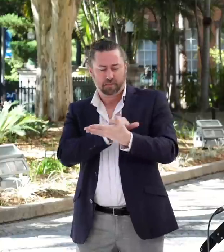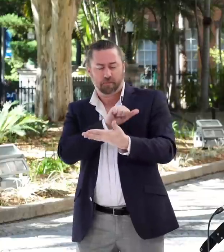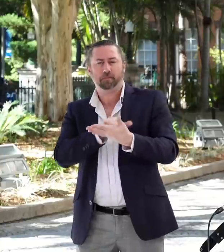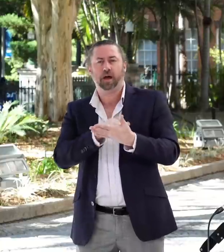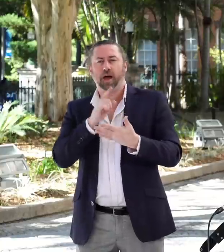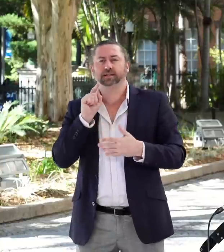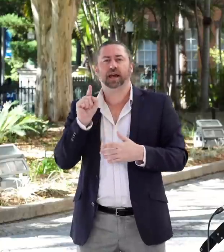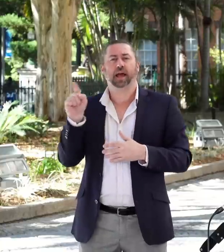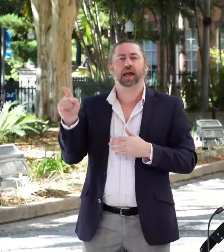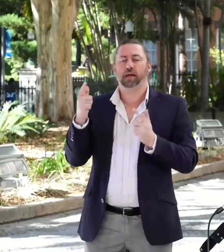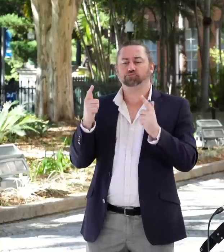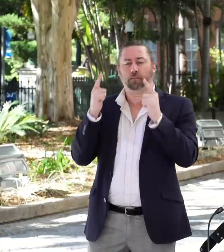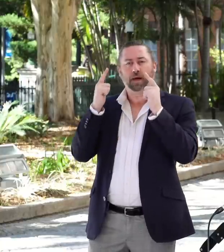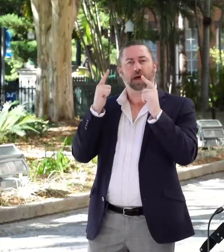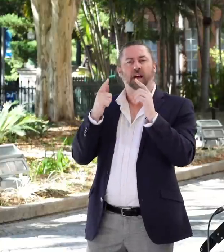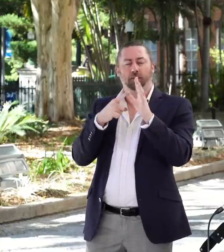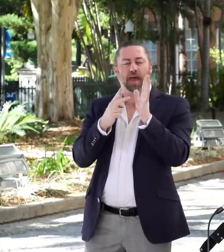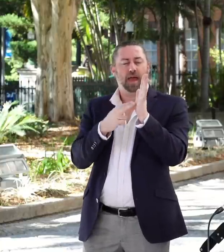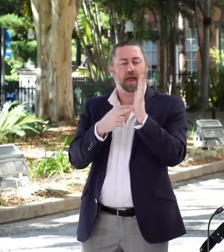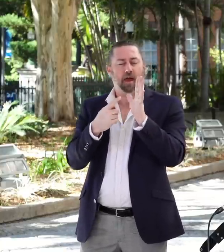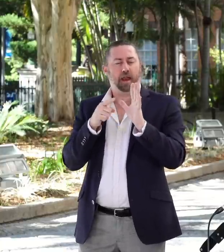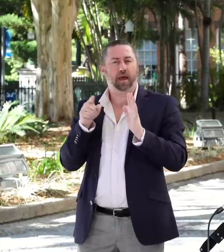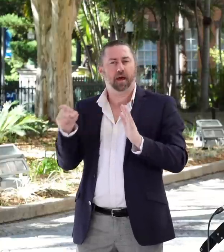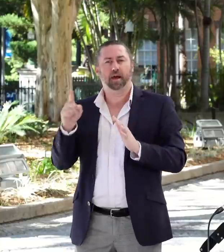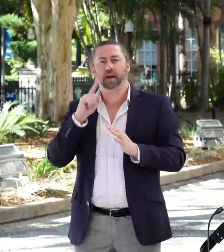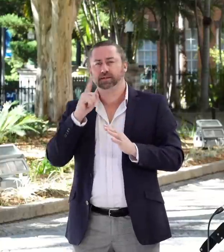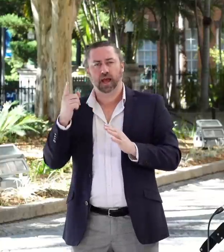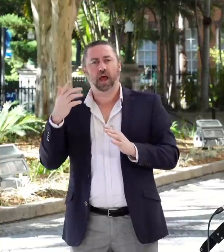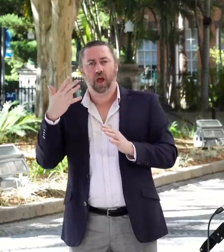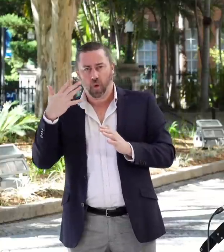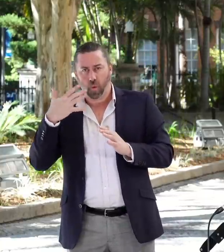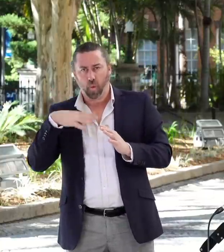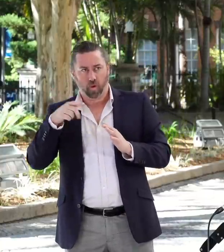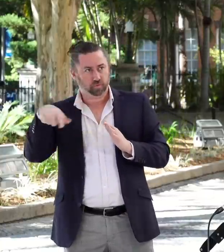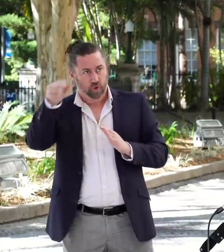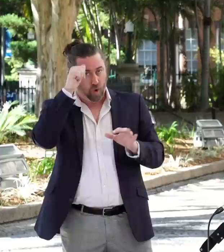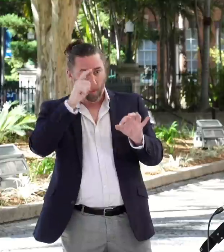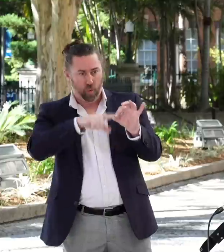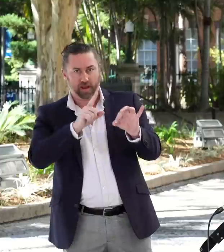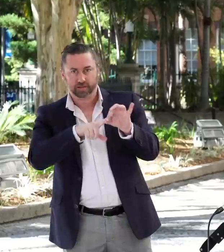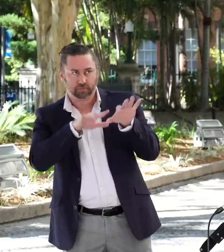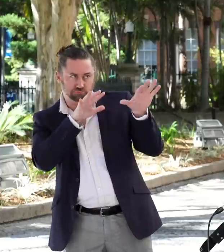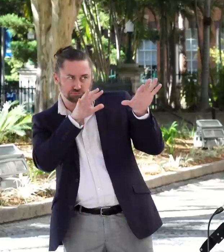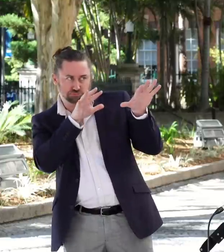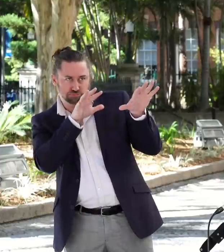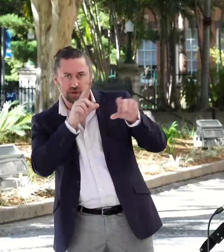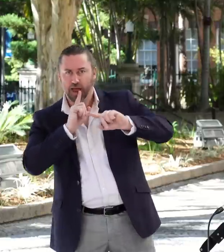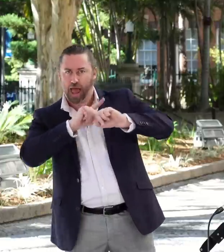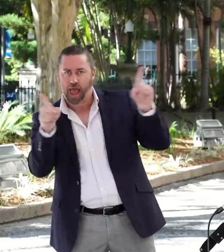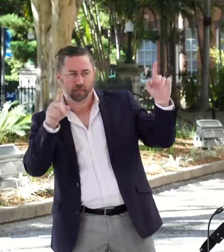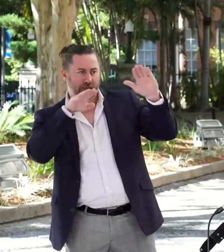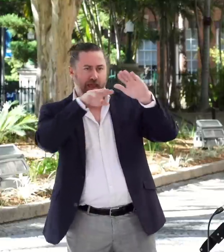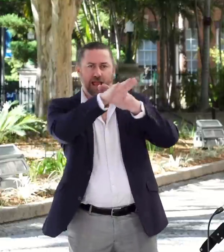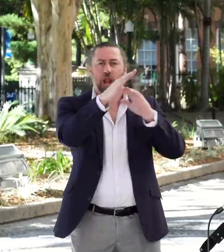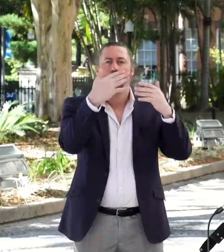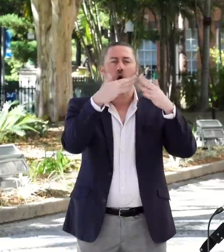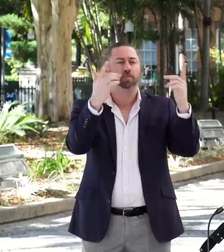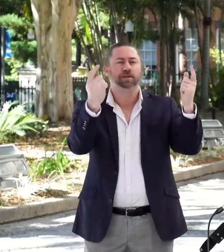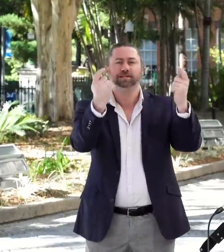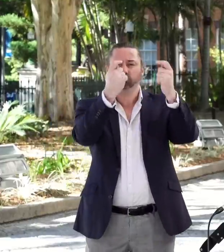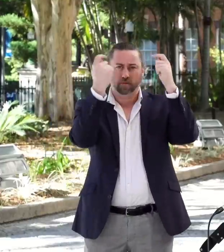the Premier had made it clear to him she wanted to beat up growing public pressure for her not to attend the ceremony.